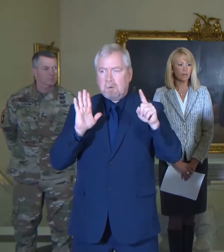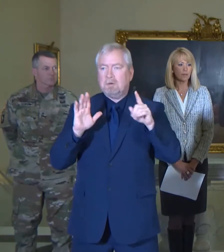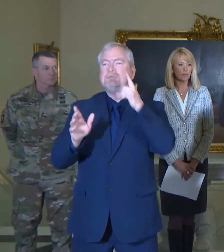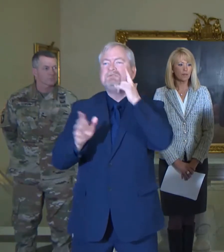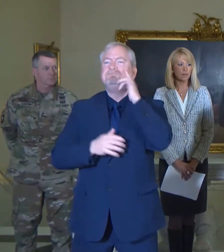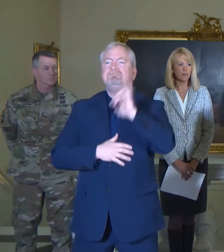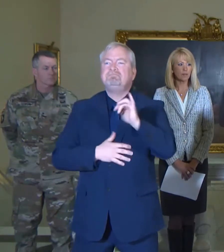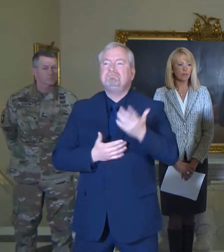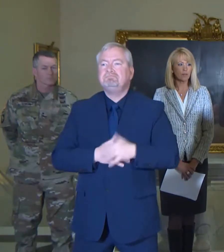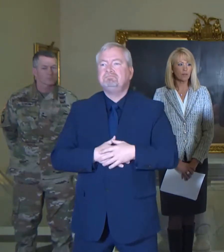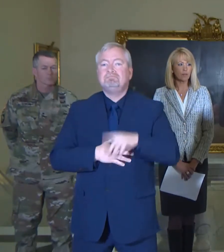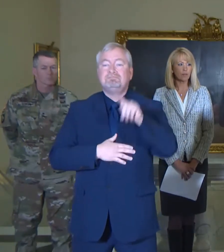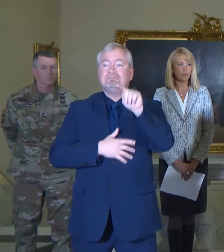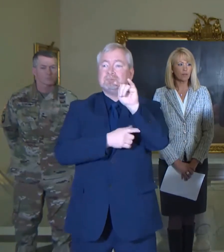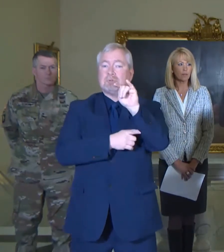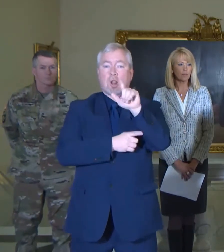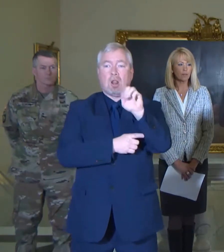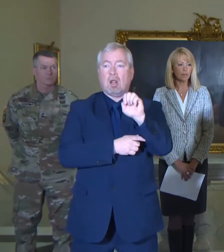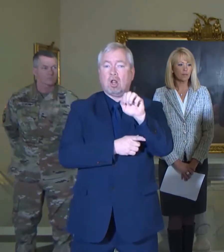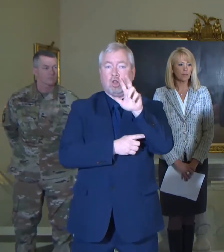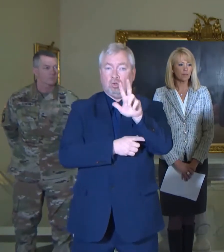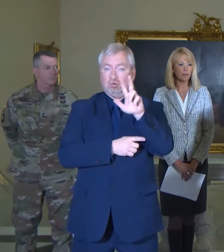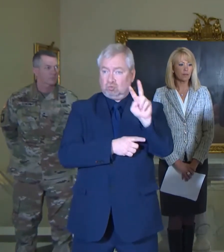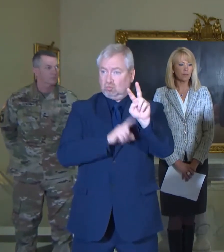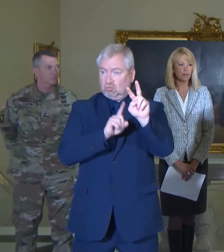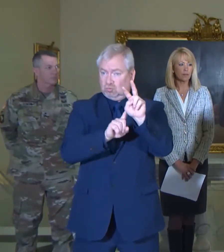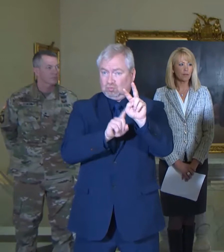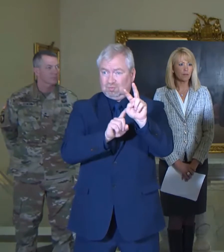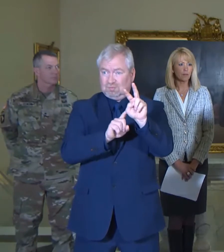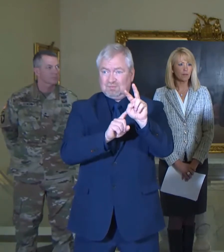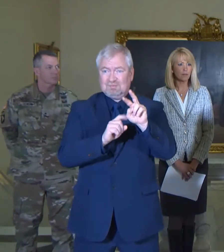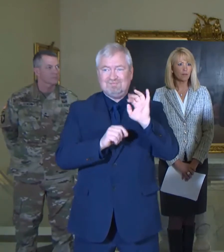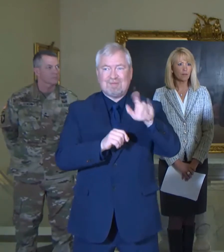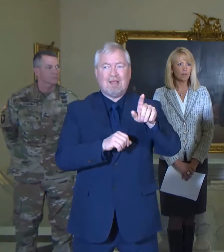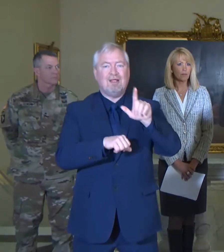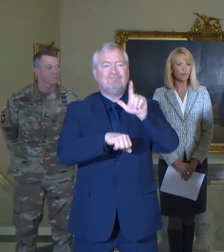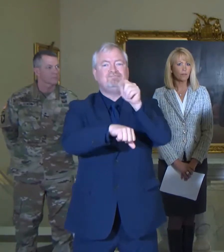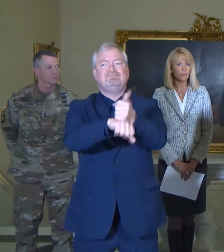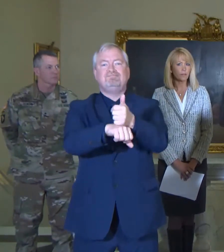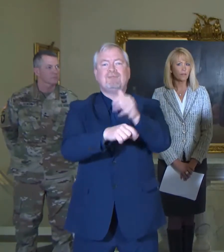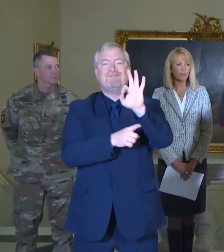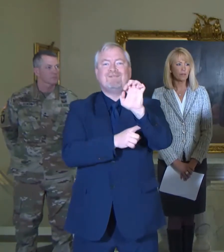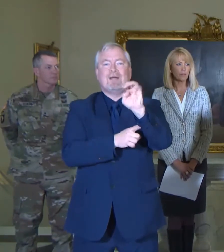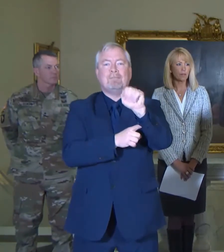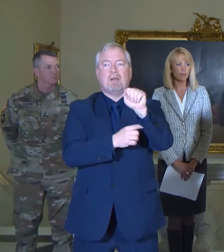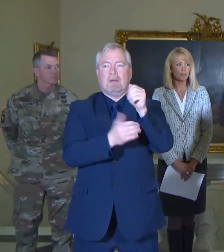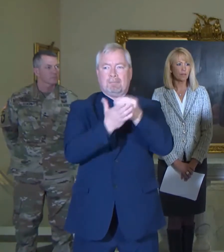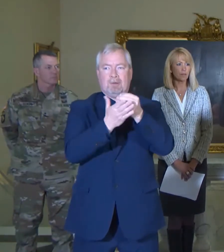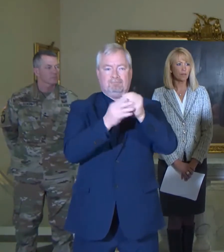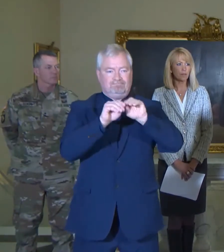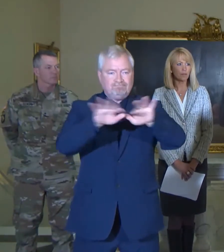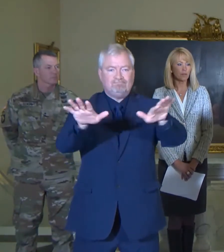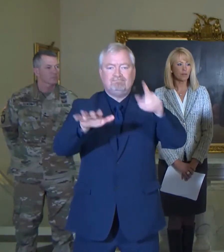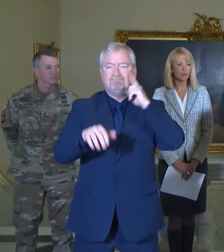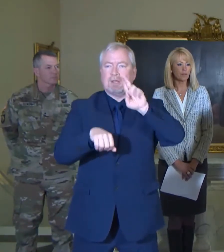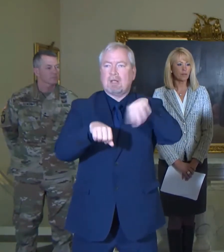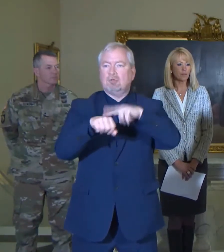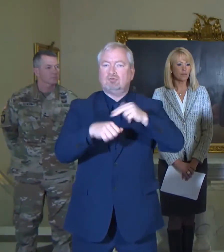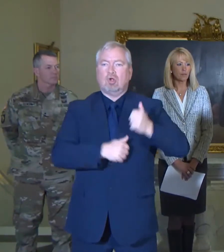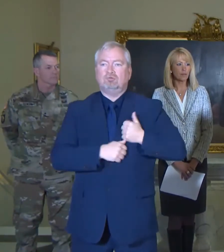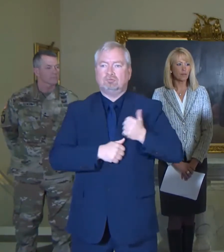32 so that FEMA can cover the cost of the National Guard's relief missions and giving us the